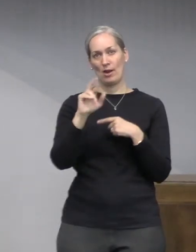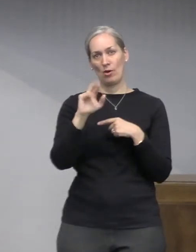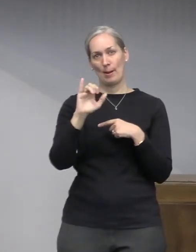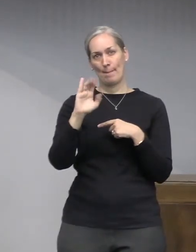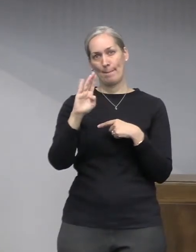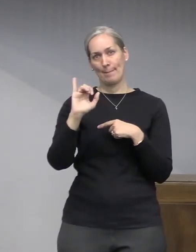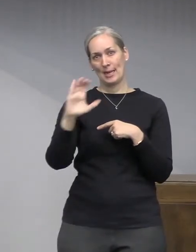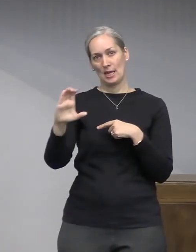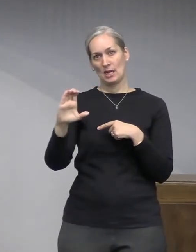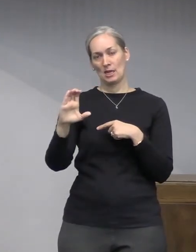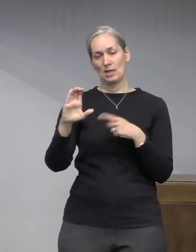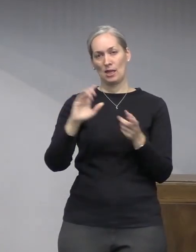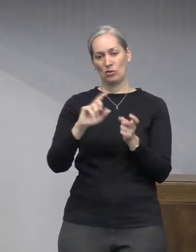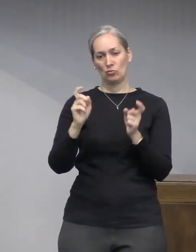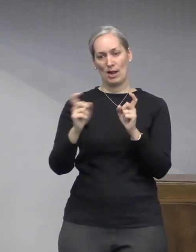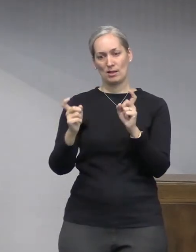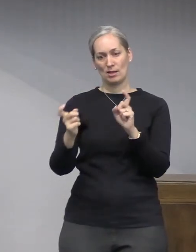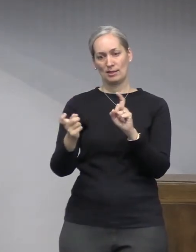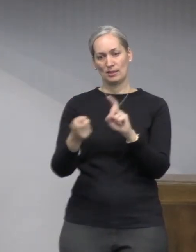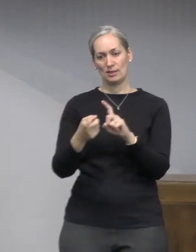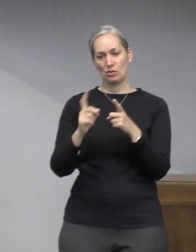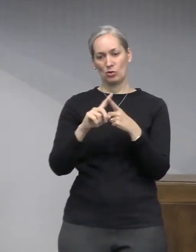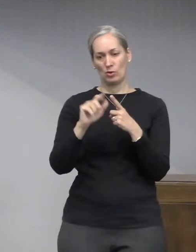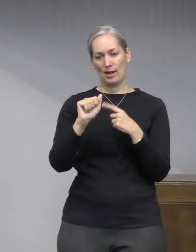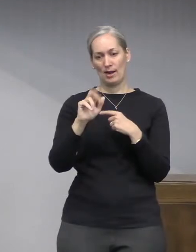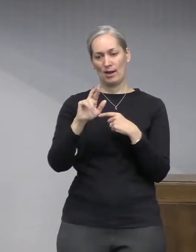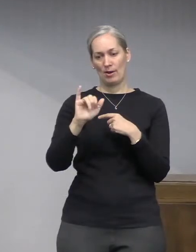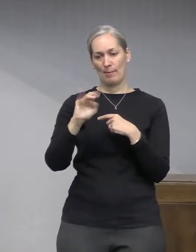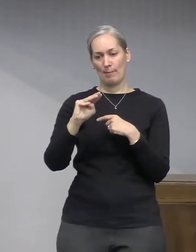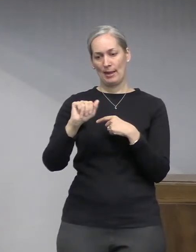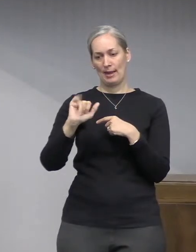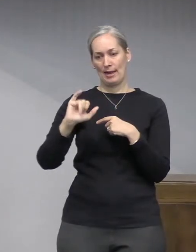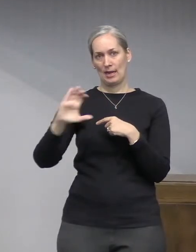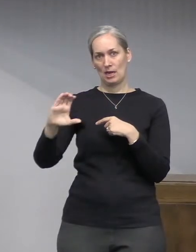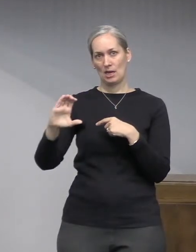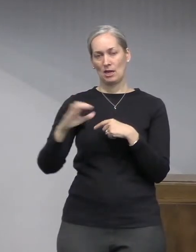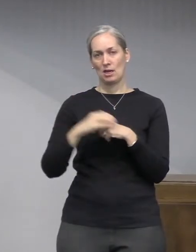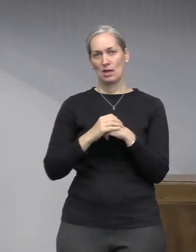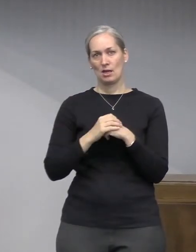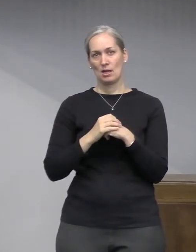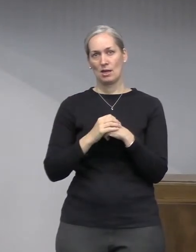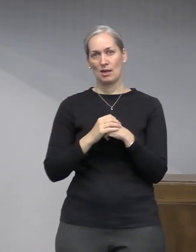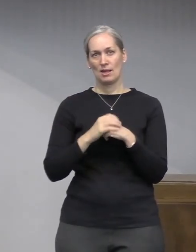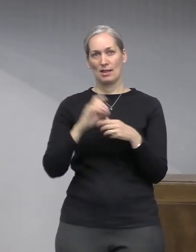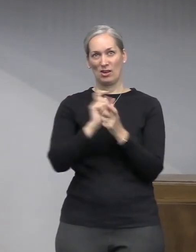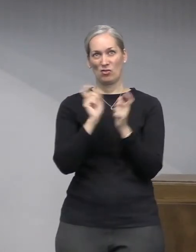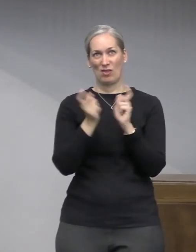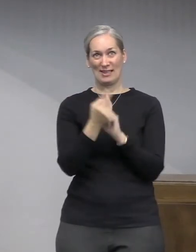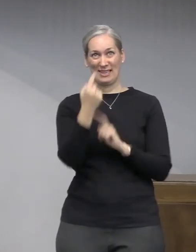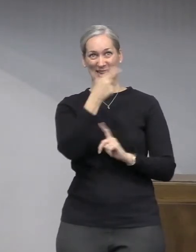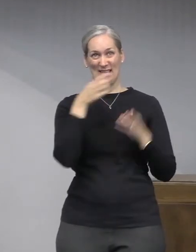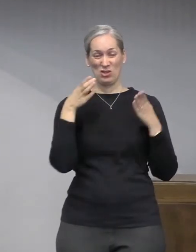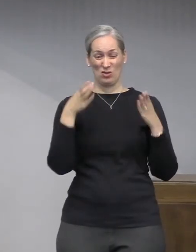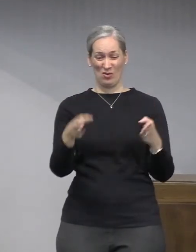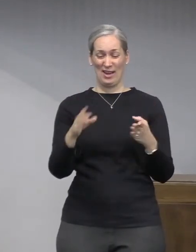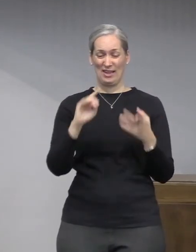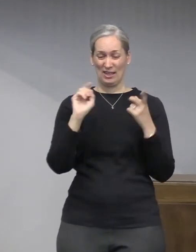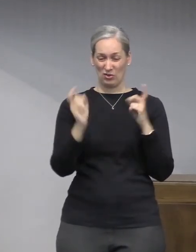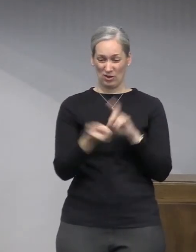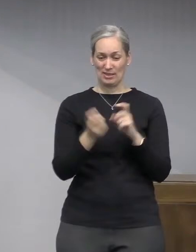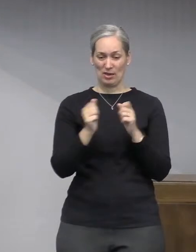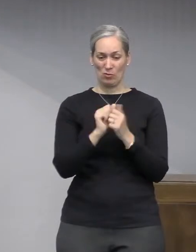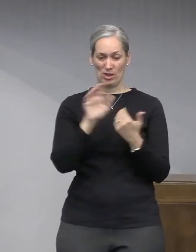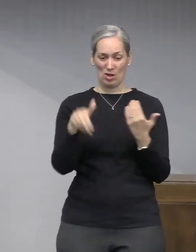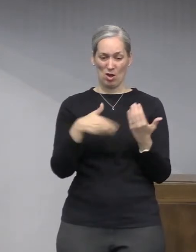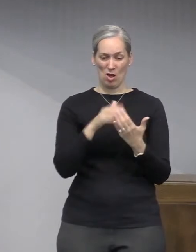translated into Aramaic as less and less people spoke Hebrew. This is how they translated it. They translated it